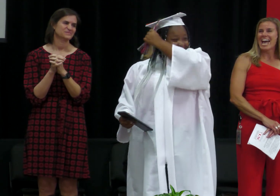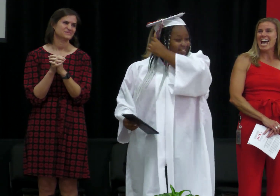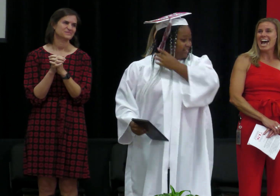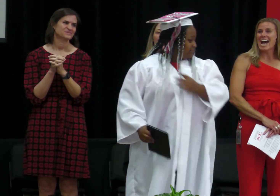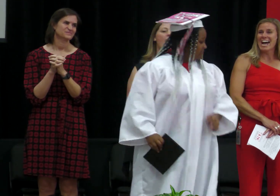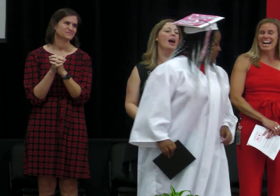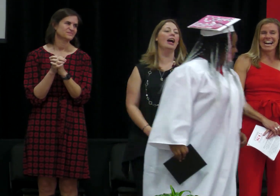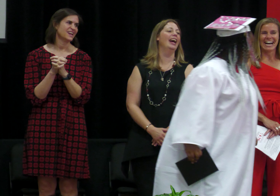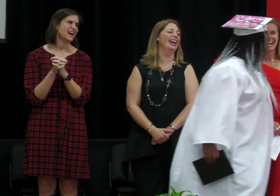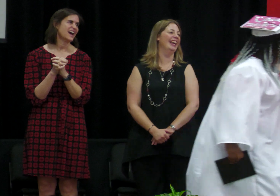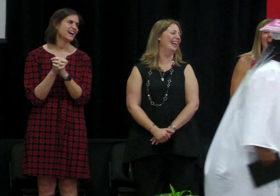Yeah.